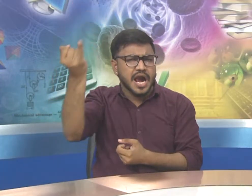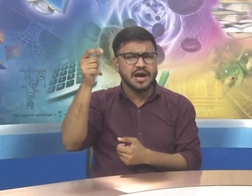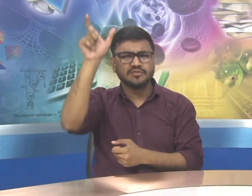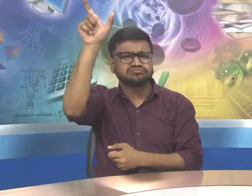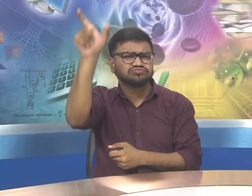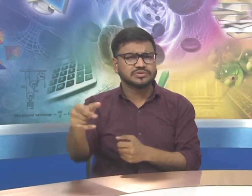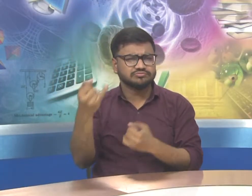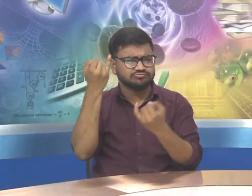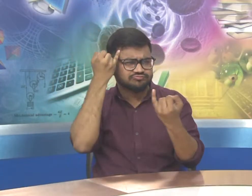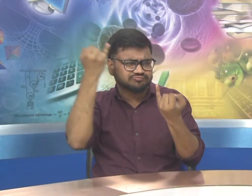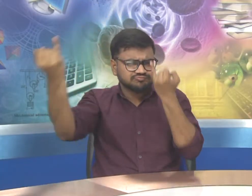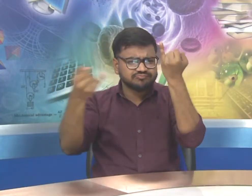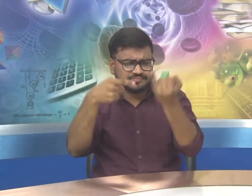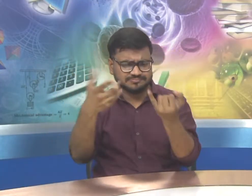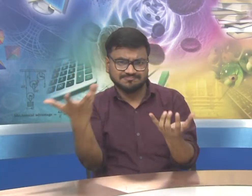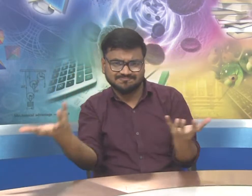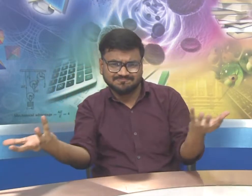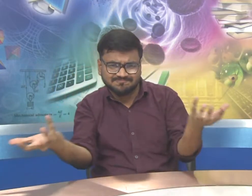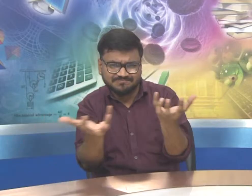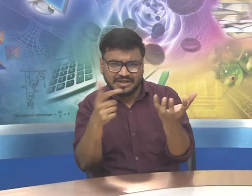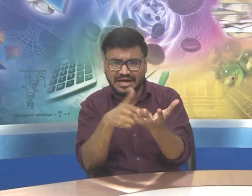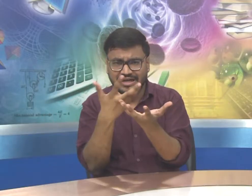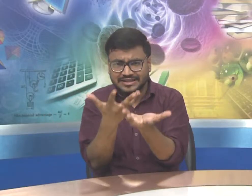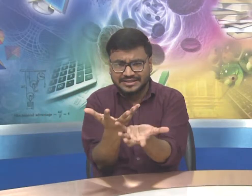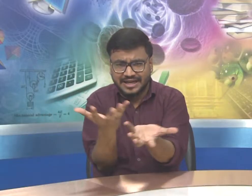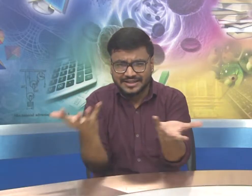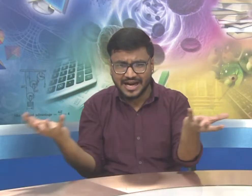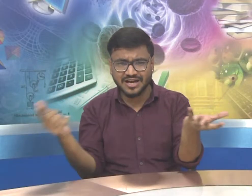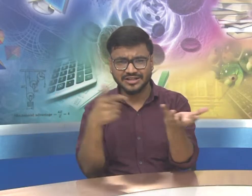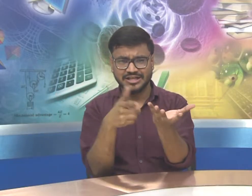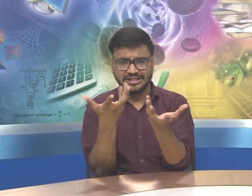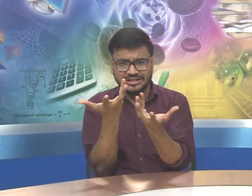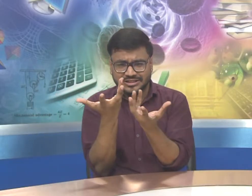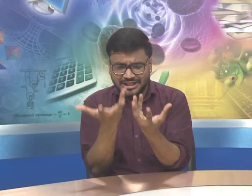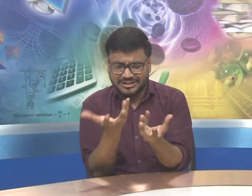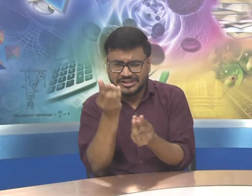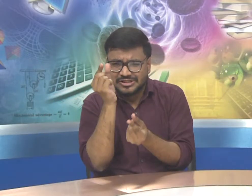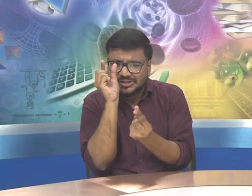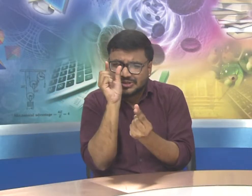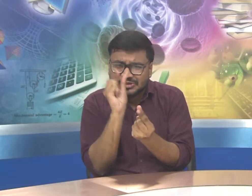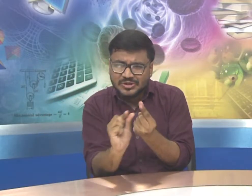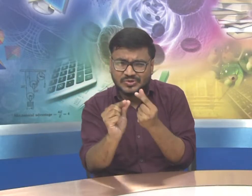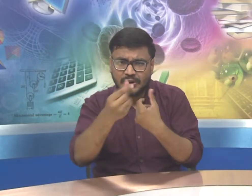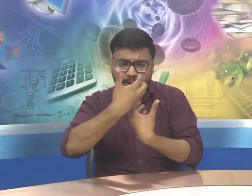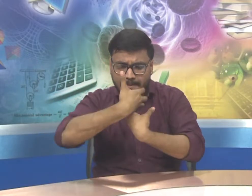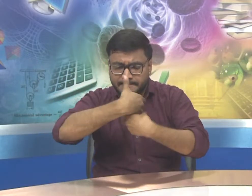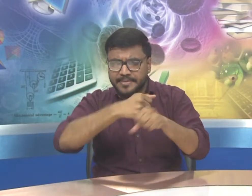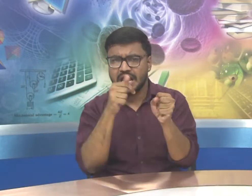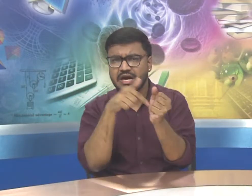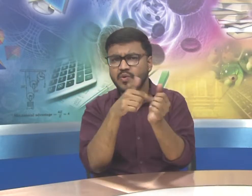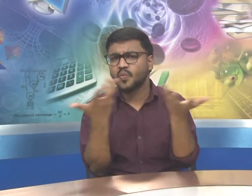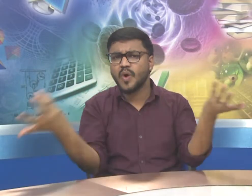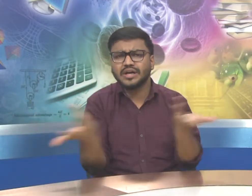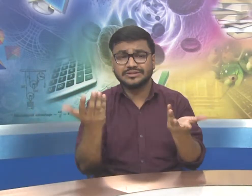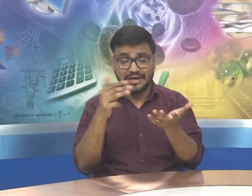one is Democritus and second is Lysippus, gave a similar idea.